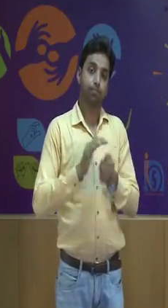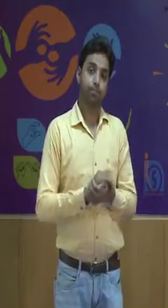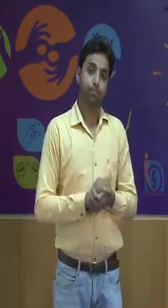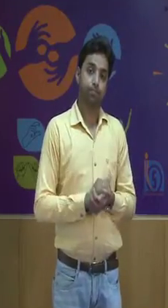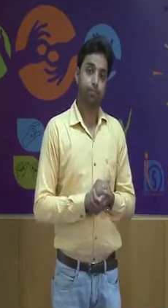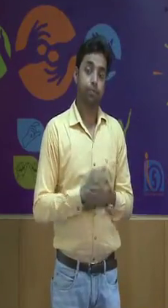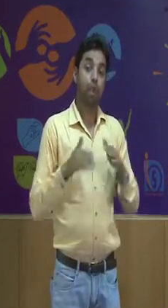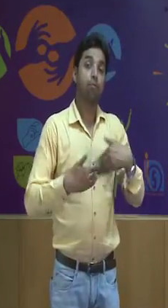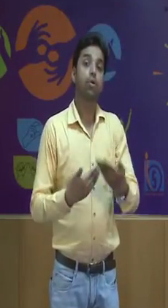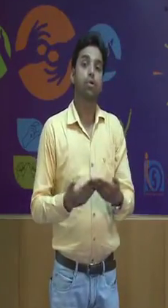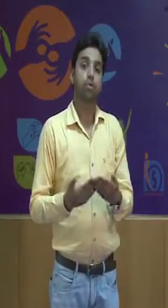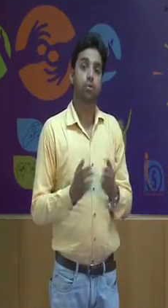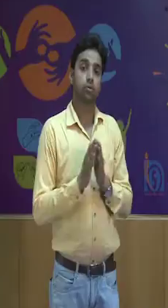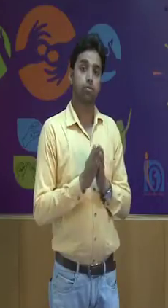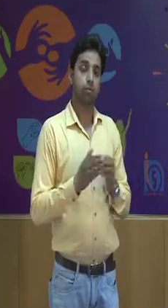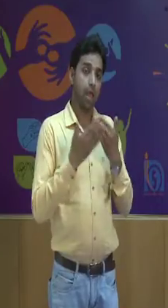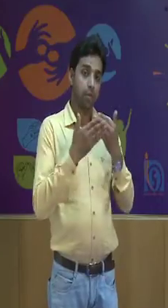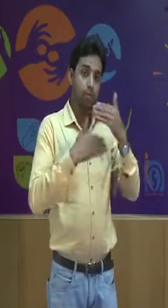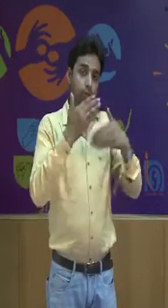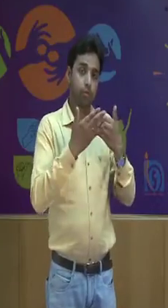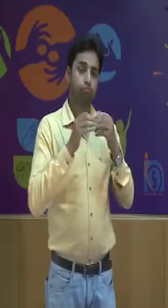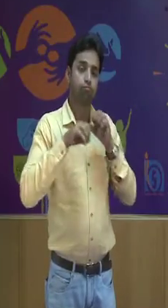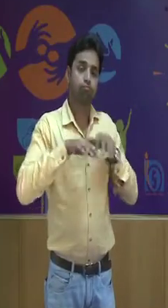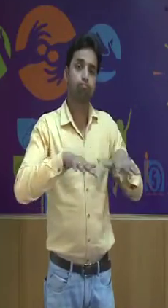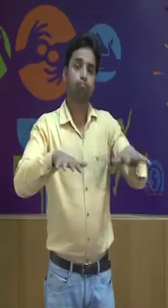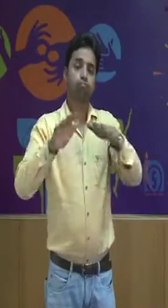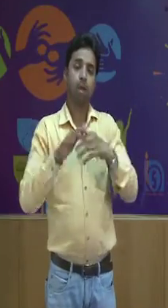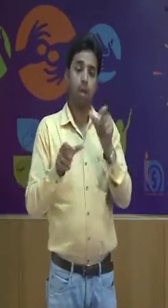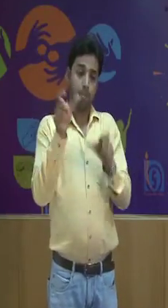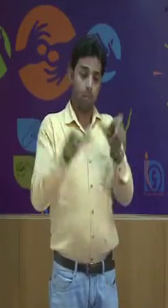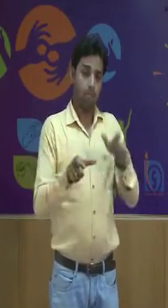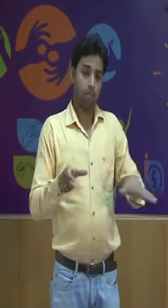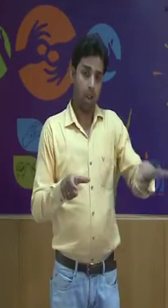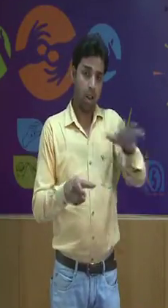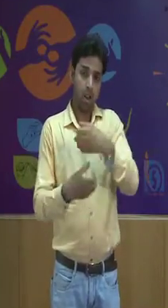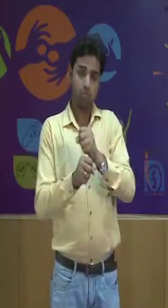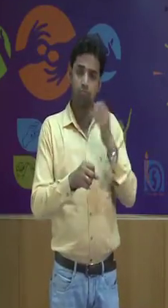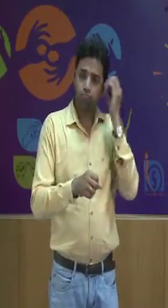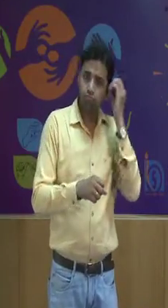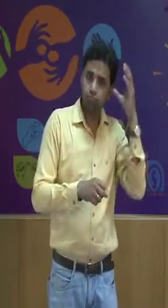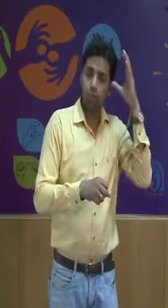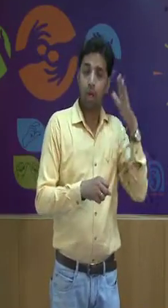With the spread of education, the people have become aware of this